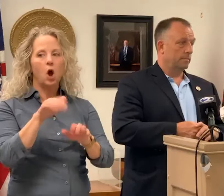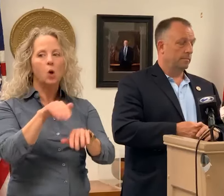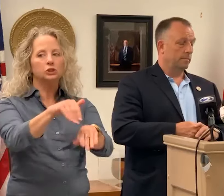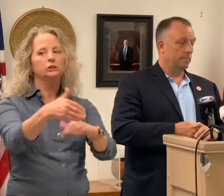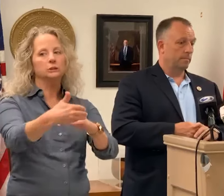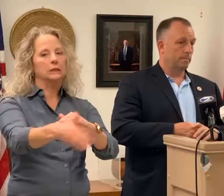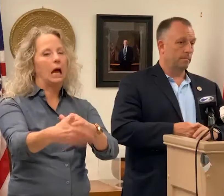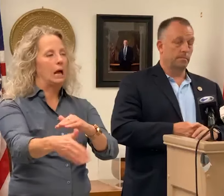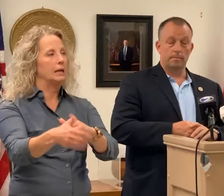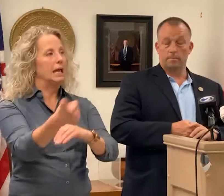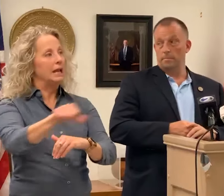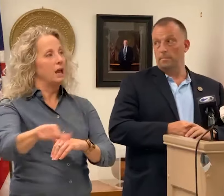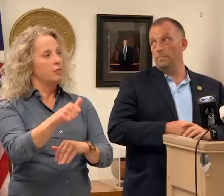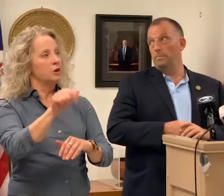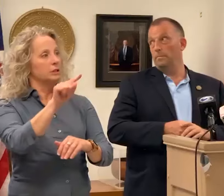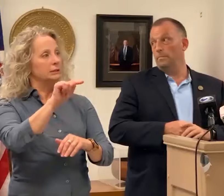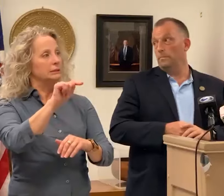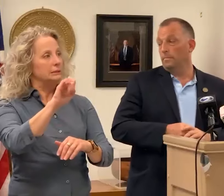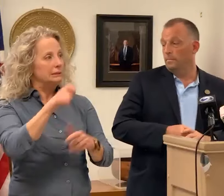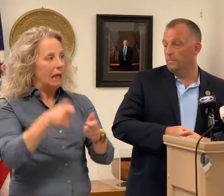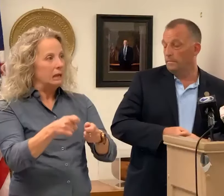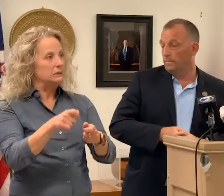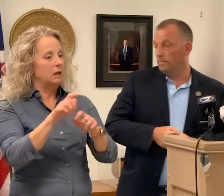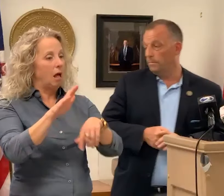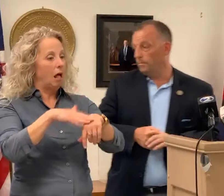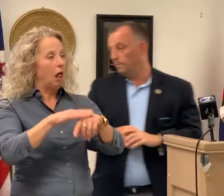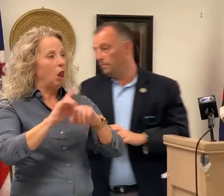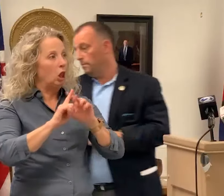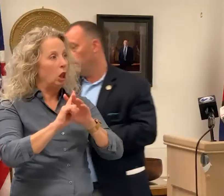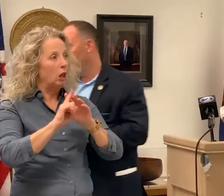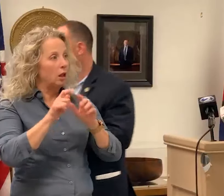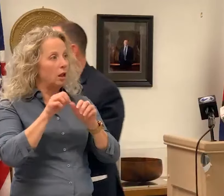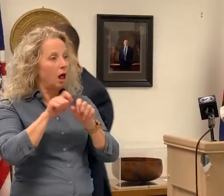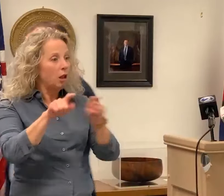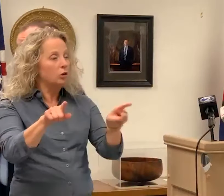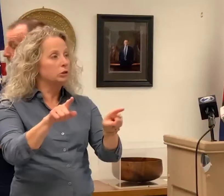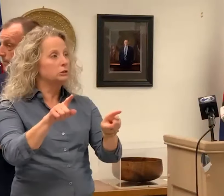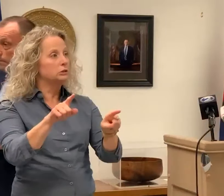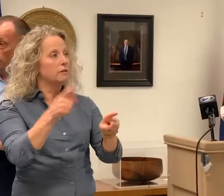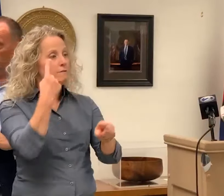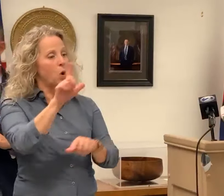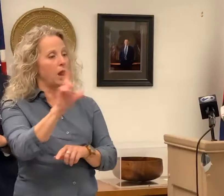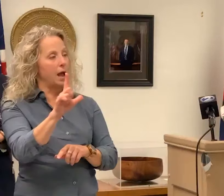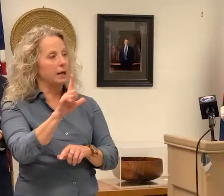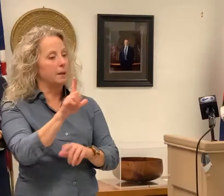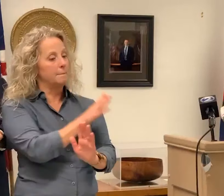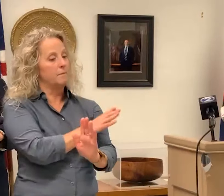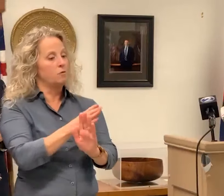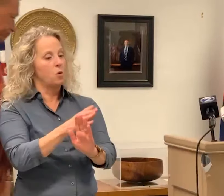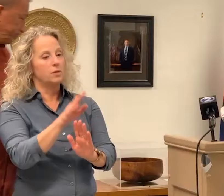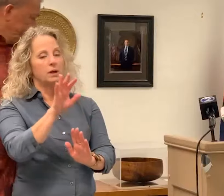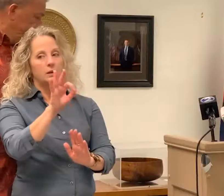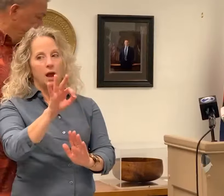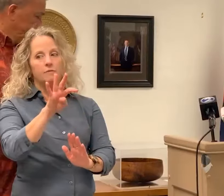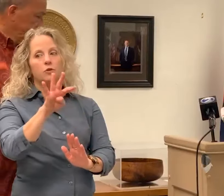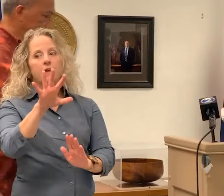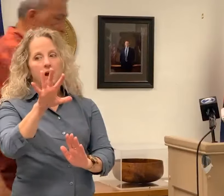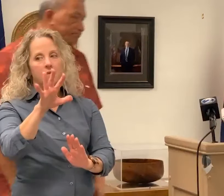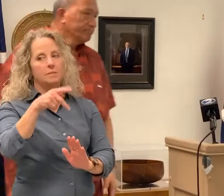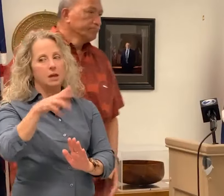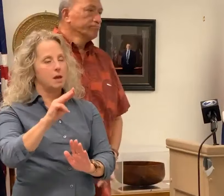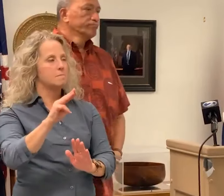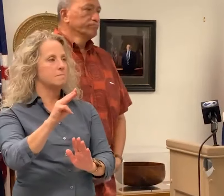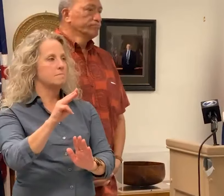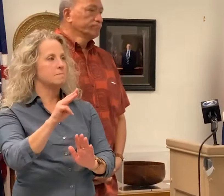any other text alerts to evacuate go out for Lahaina leading up to the 9:45 p.m. proclamation of a